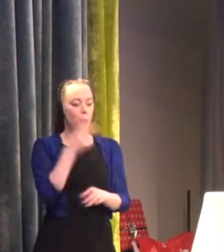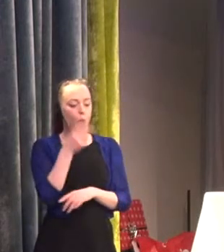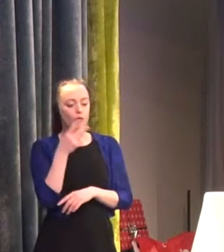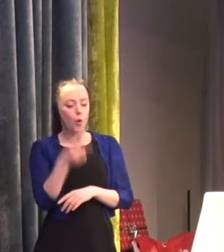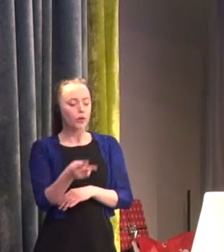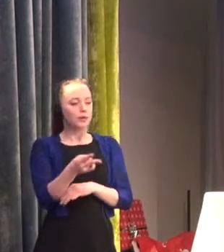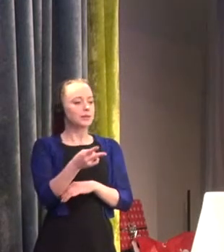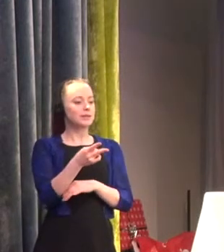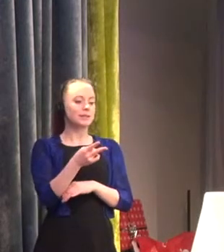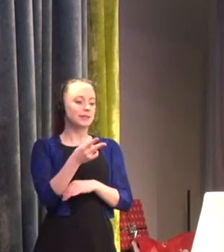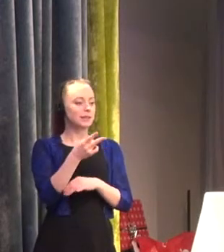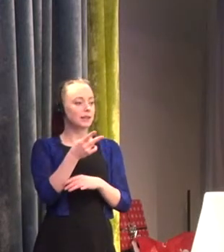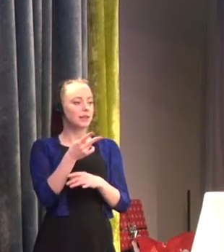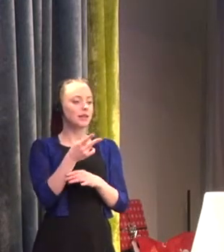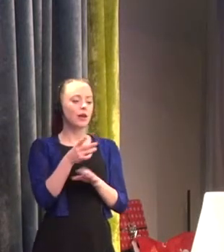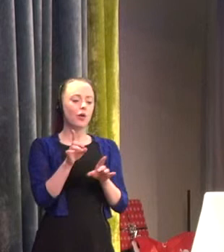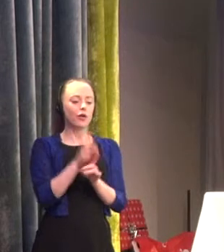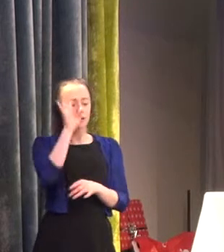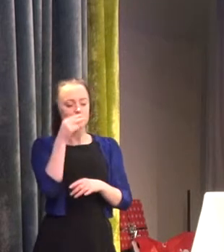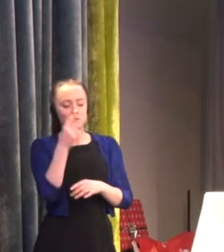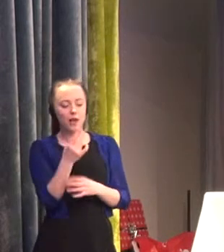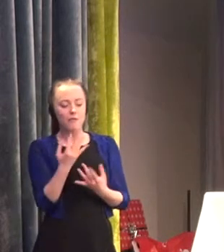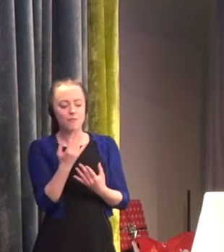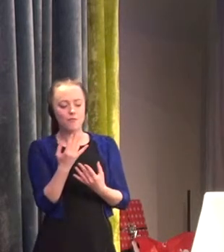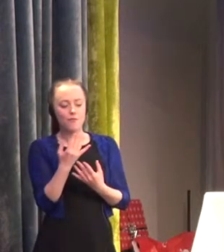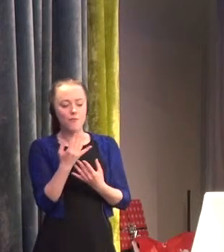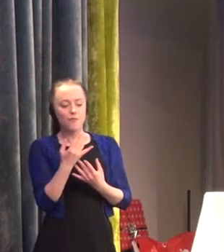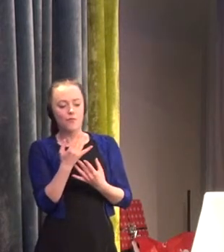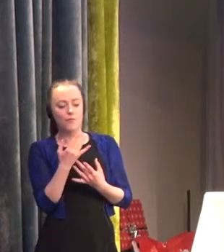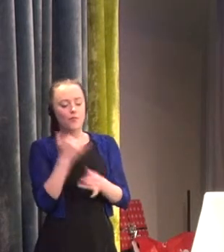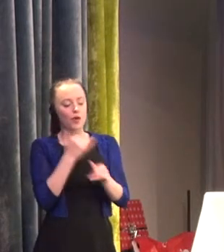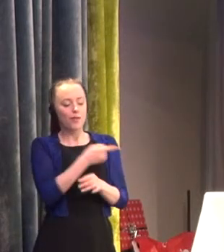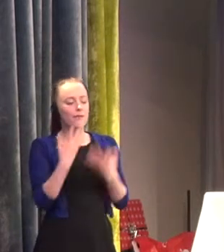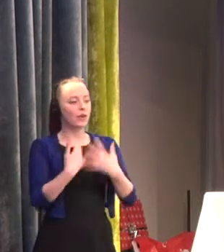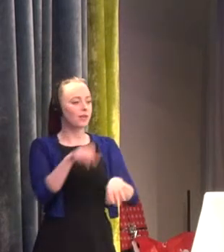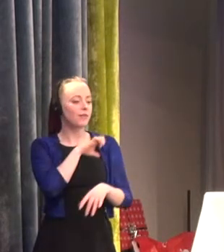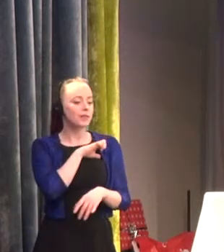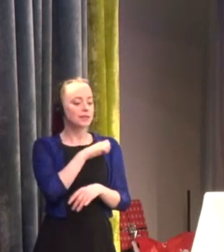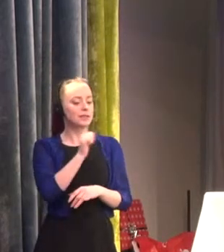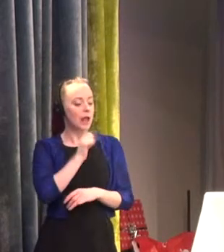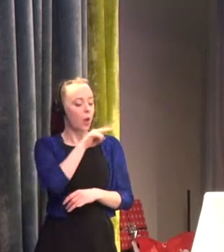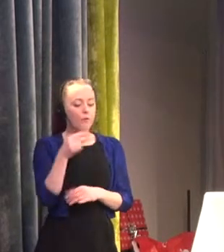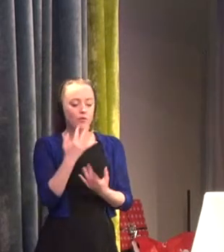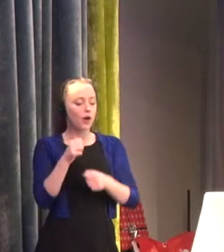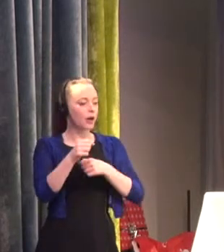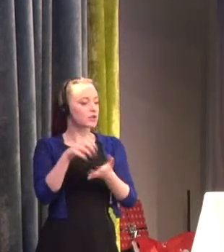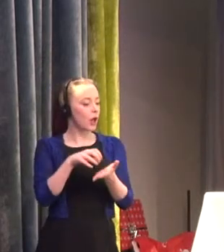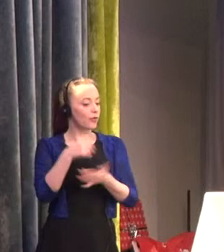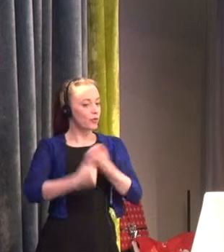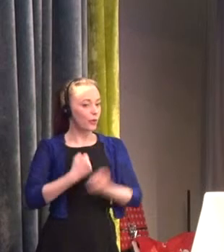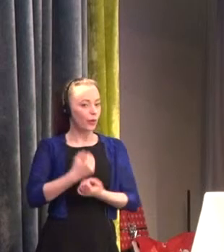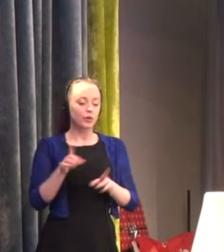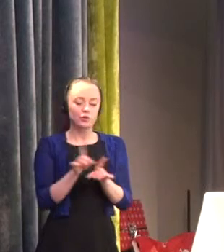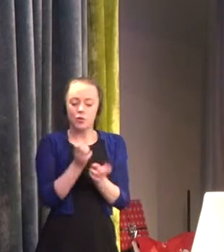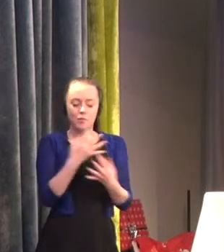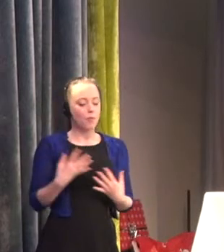Welfare that's going to be monitoring this convention. And we haven't seen as many NHRIs as we would like. Well, what